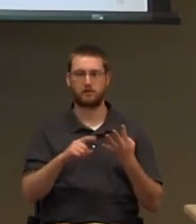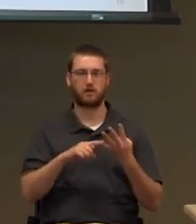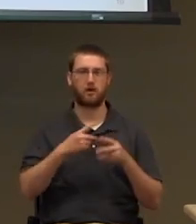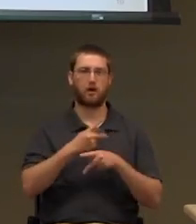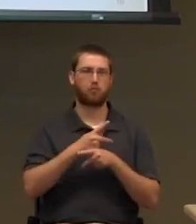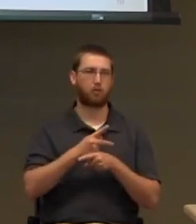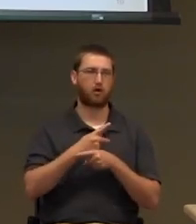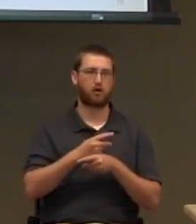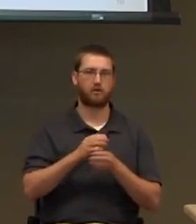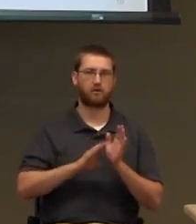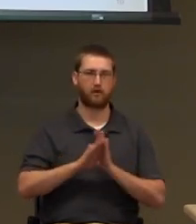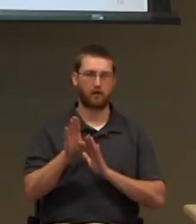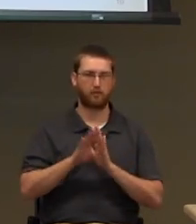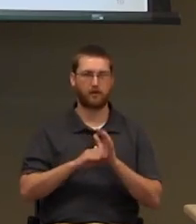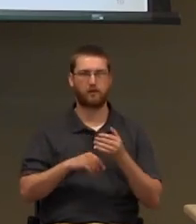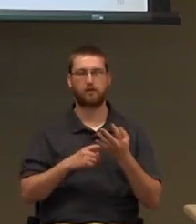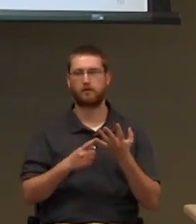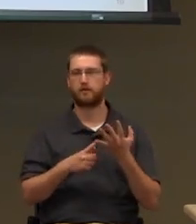research and development,